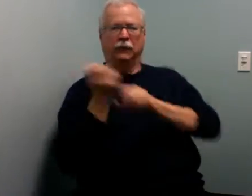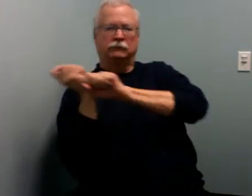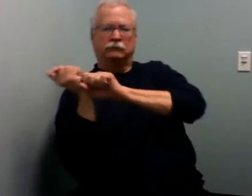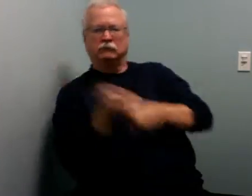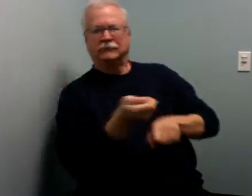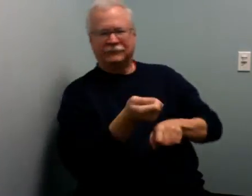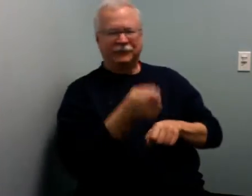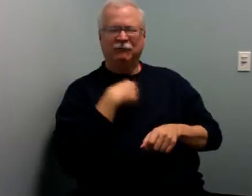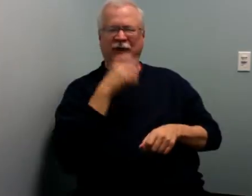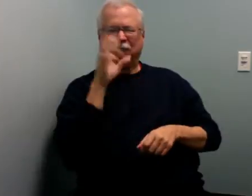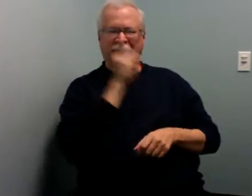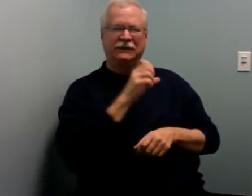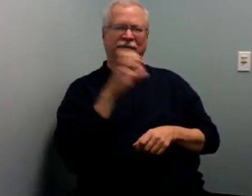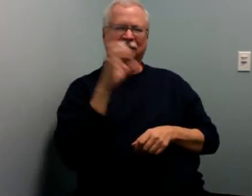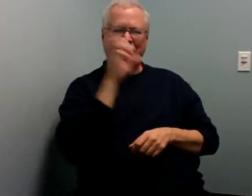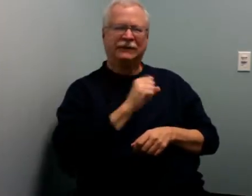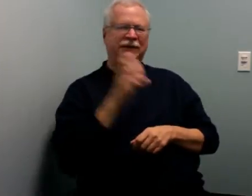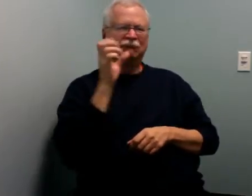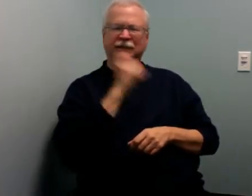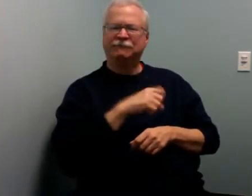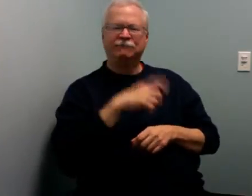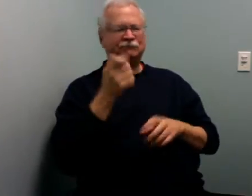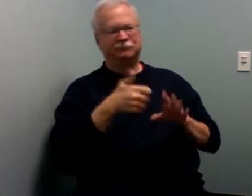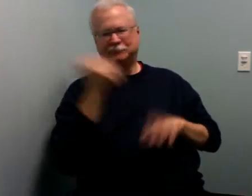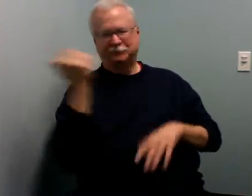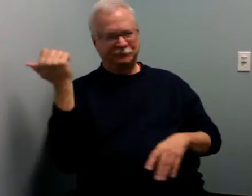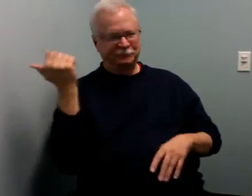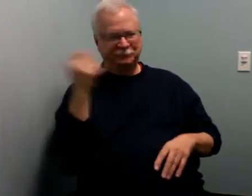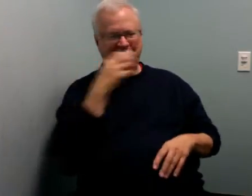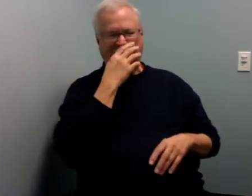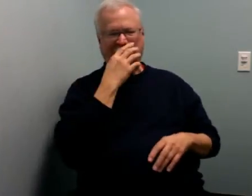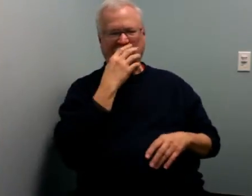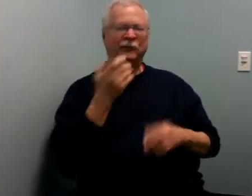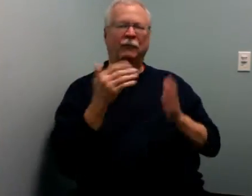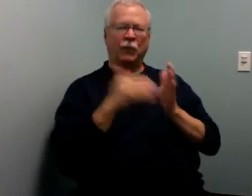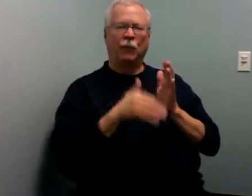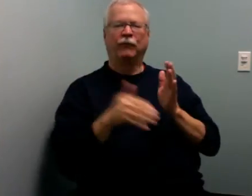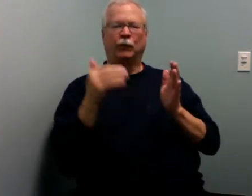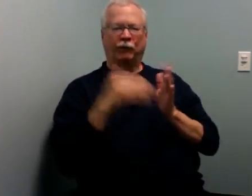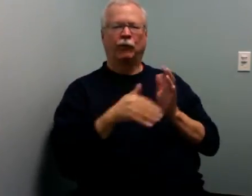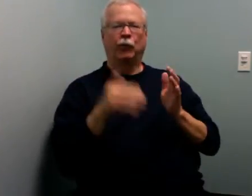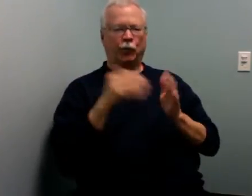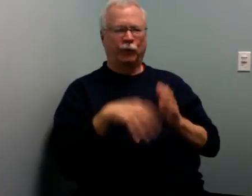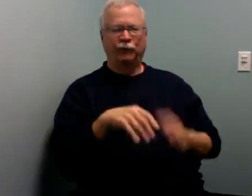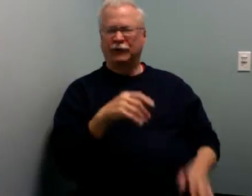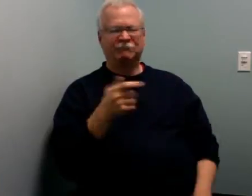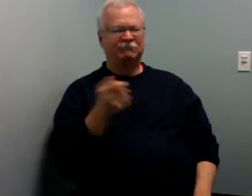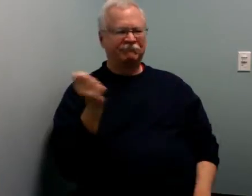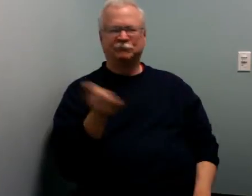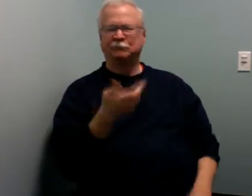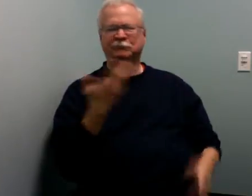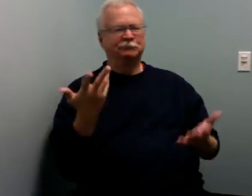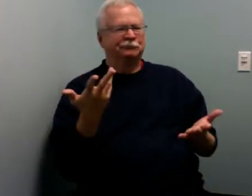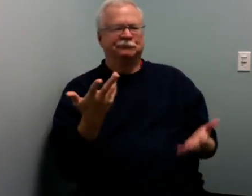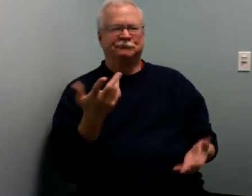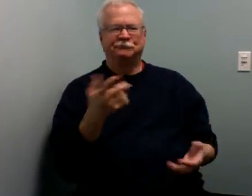And another time I was playing baseball, and I kept trying to hit the ball and I kept missing again and again. For